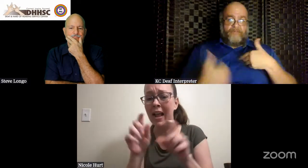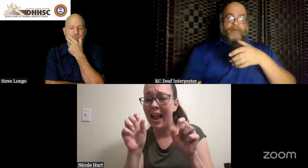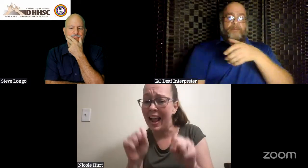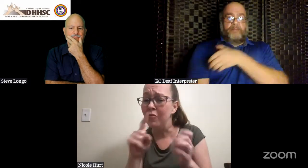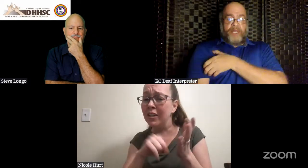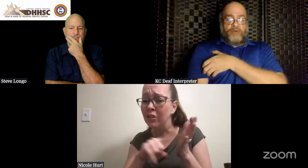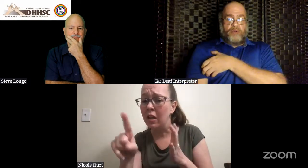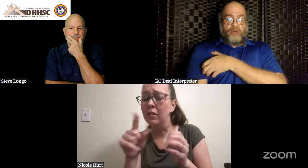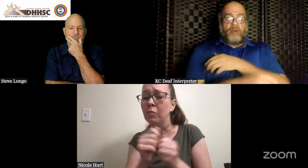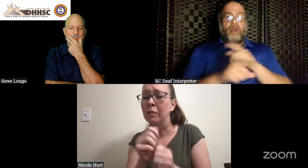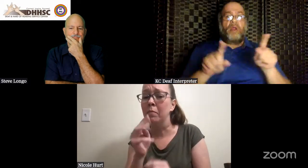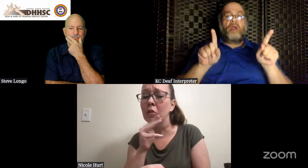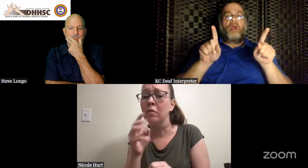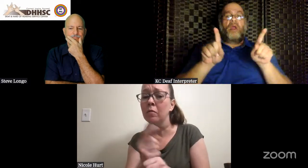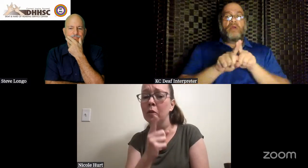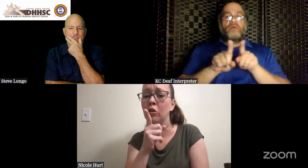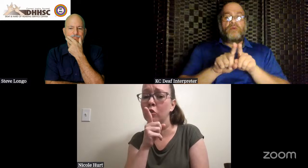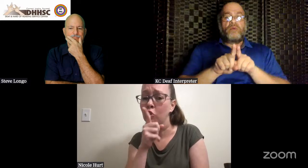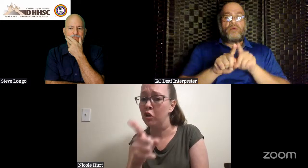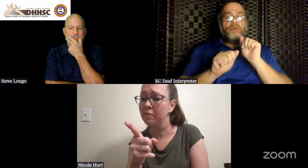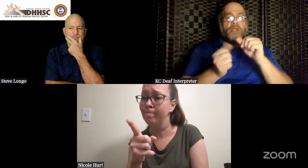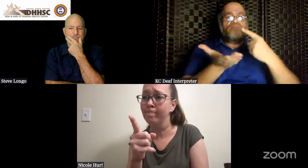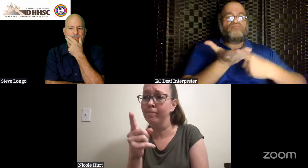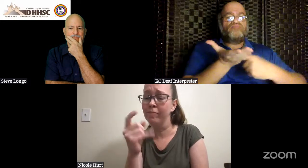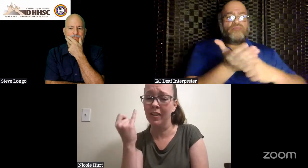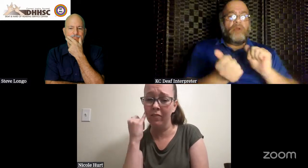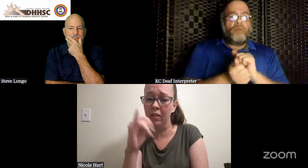to dissent during your vote.